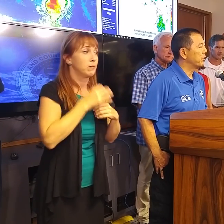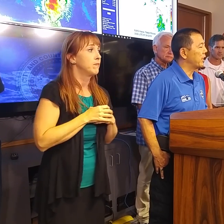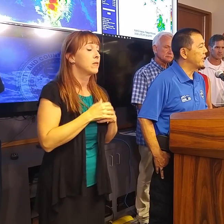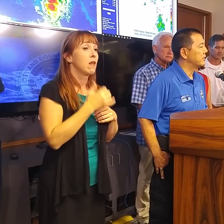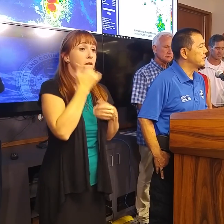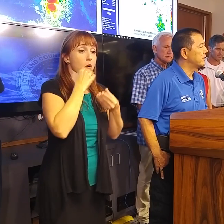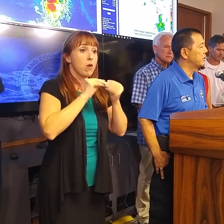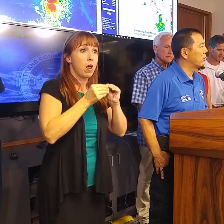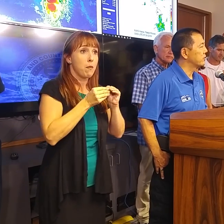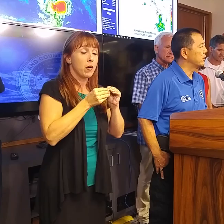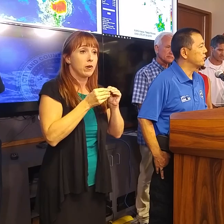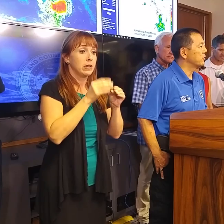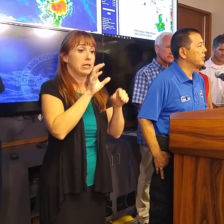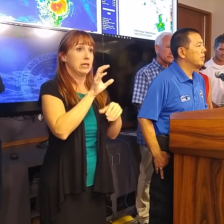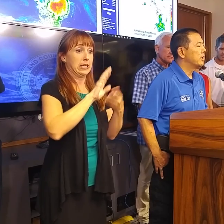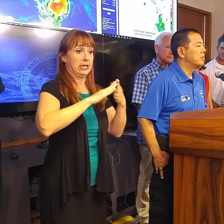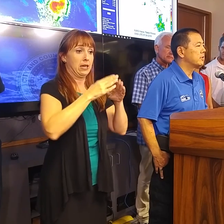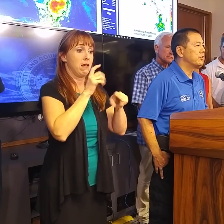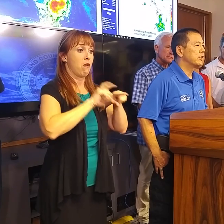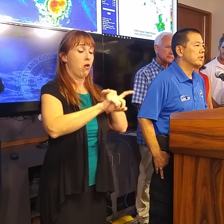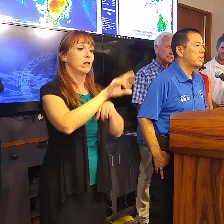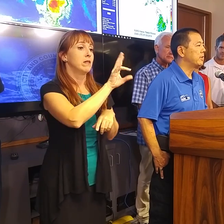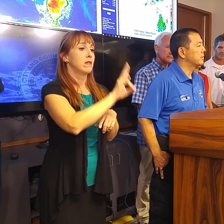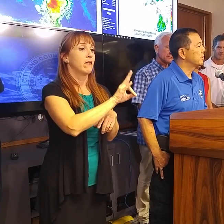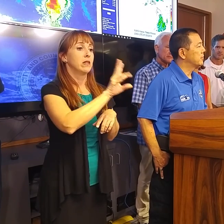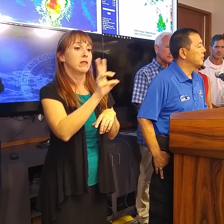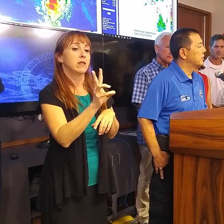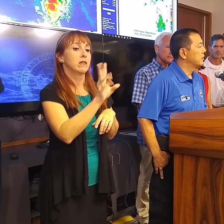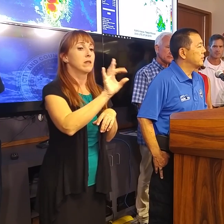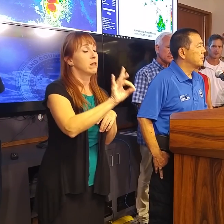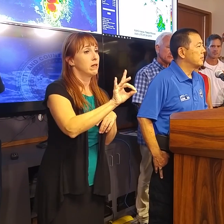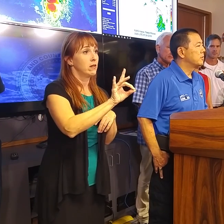that planned city call center is